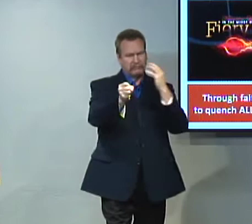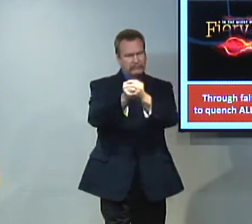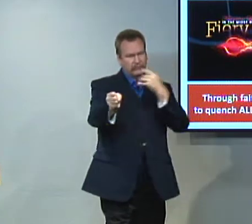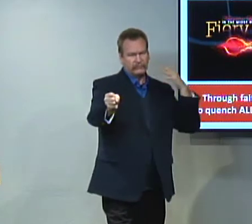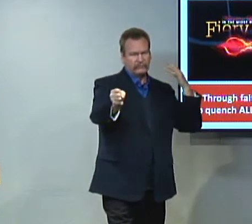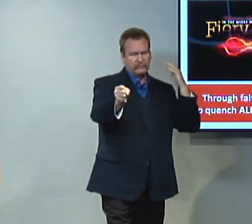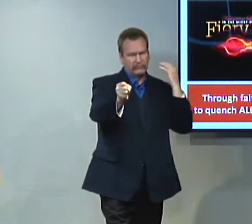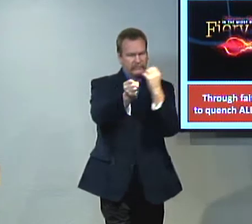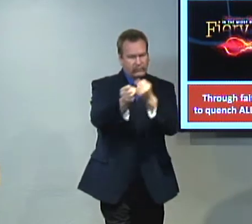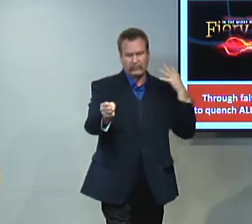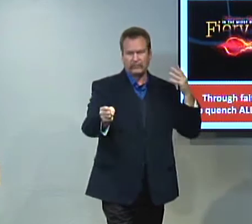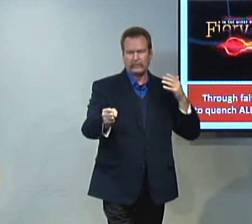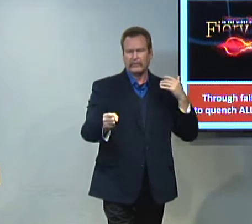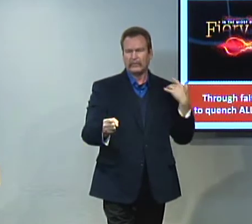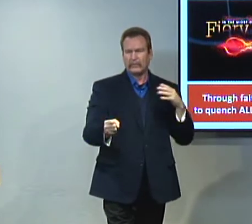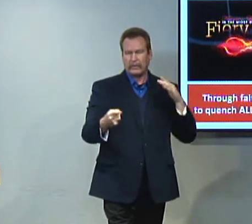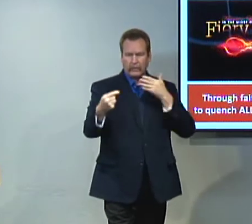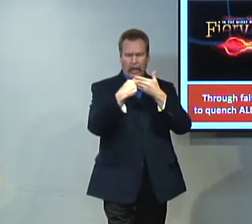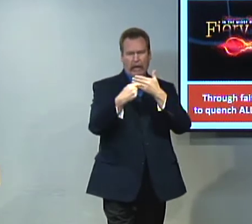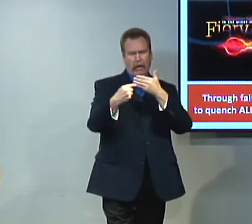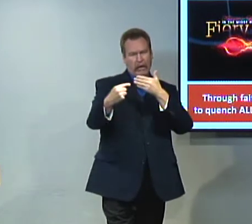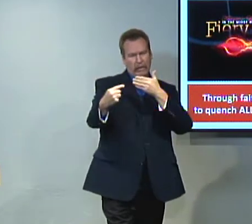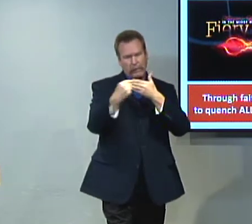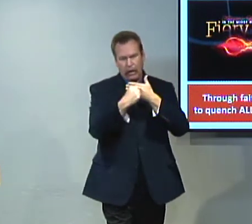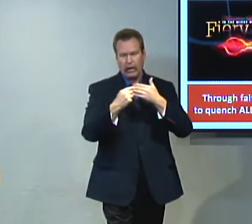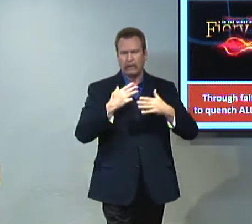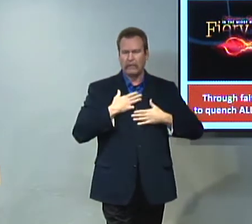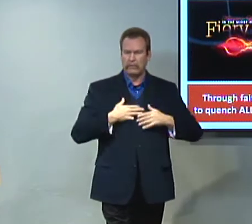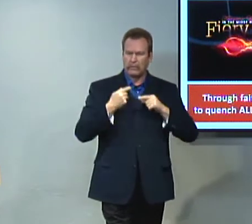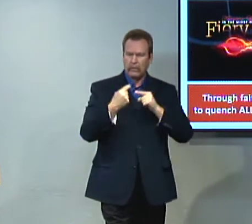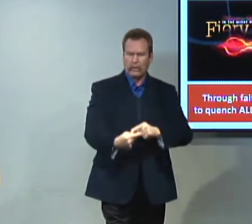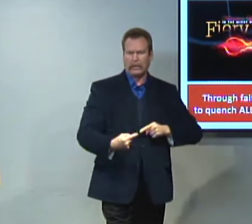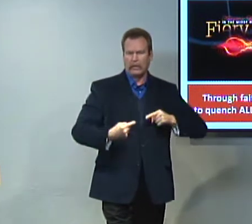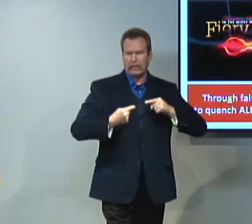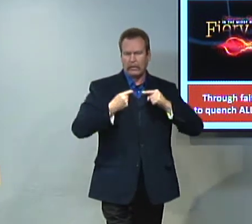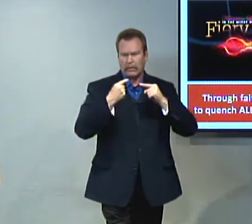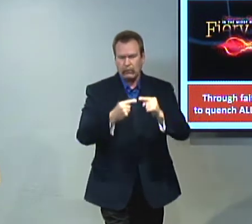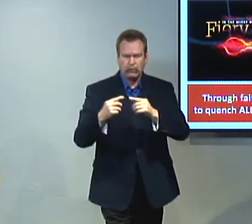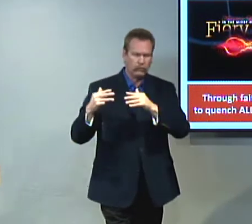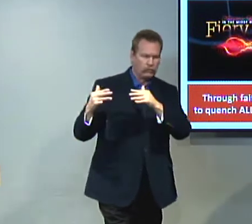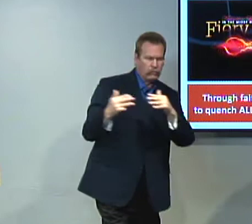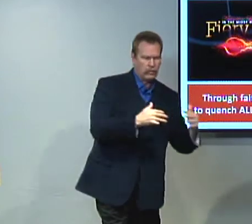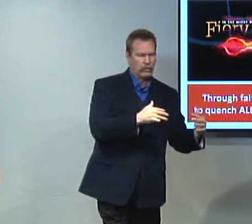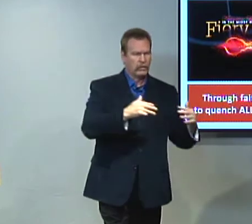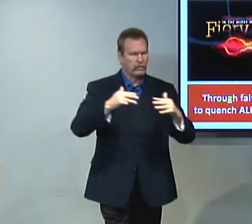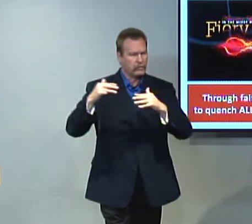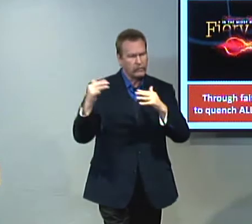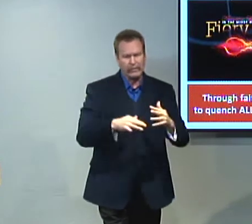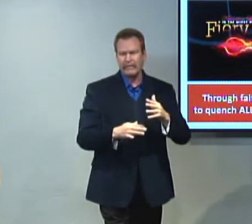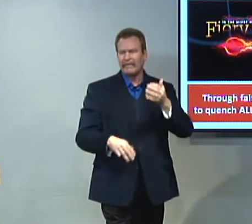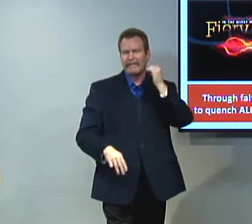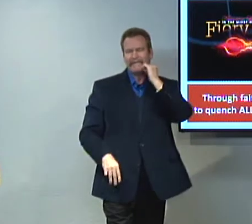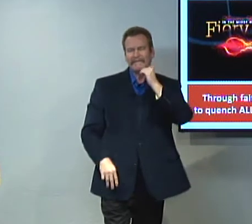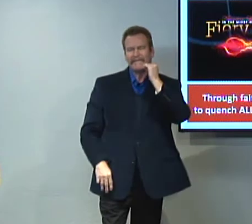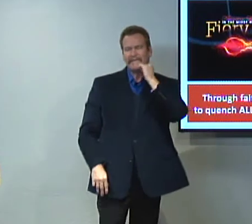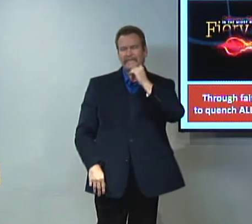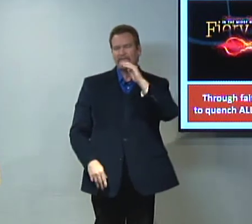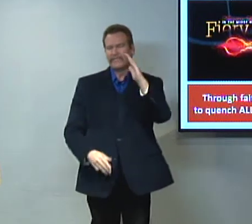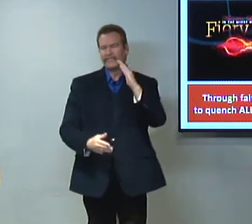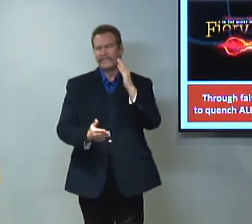of these lusts of the flesh that the devil has been sending to us and pointing to us, because what our body wants to do, this internal war that